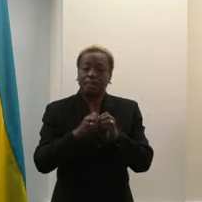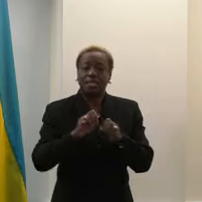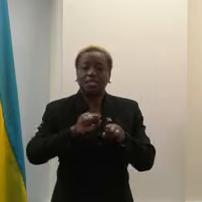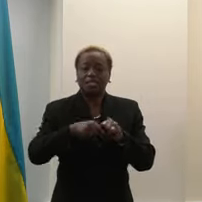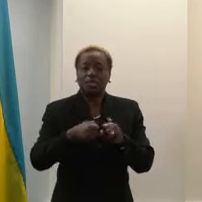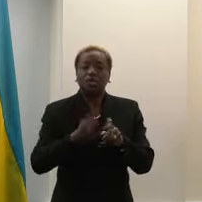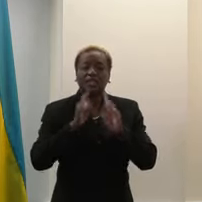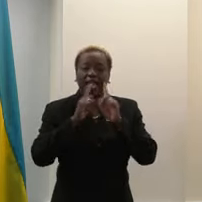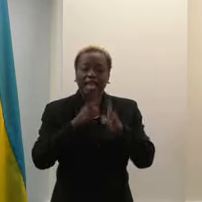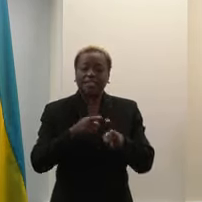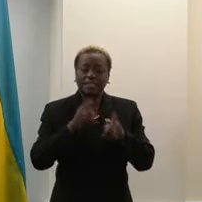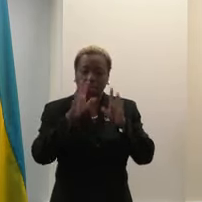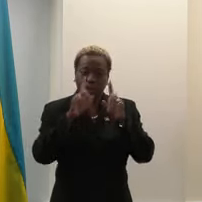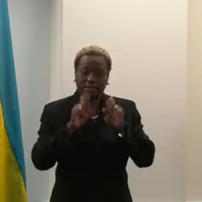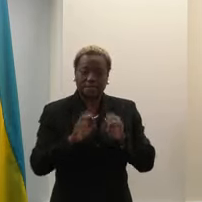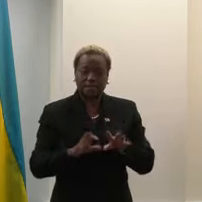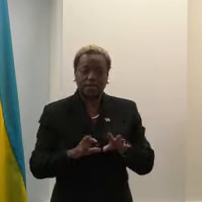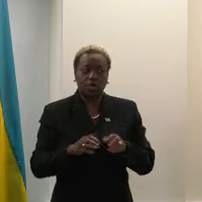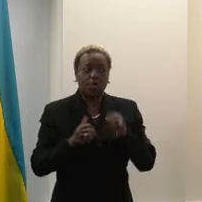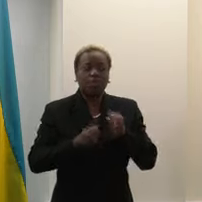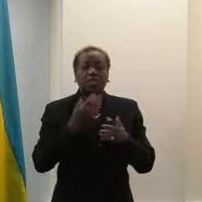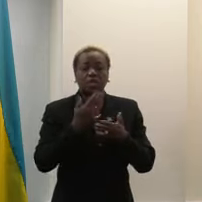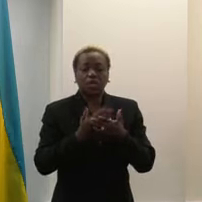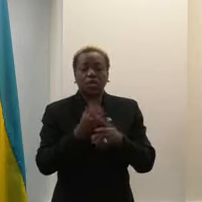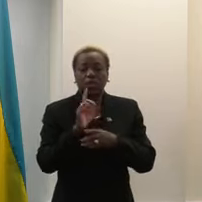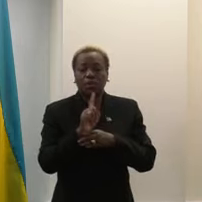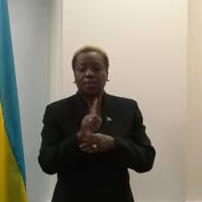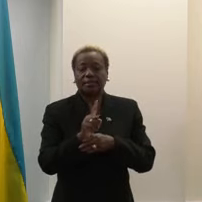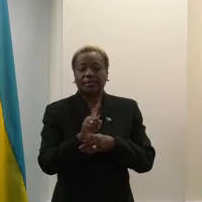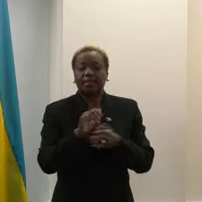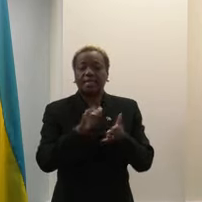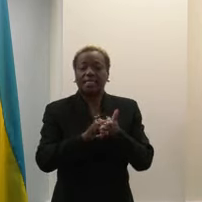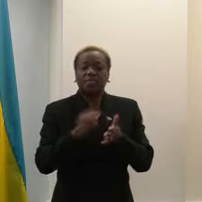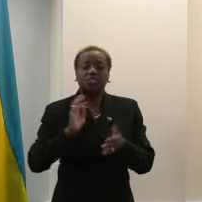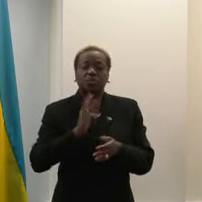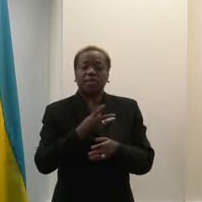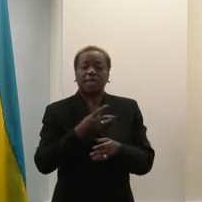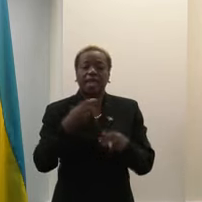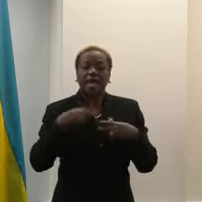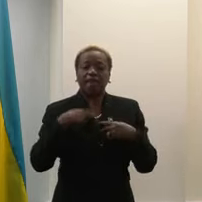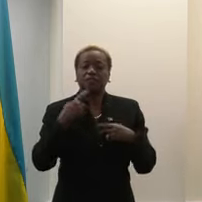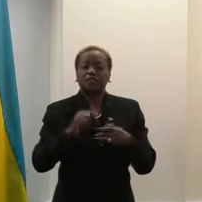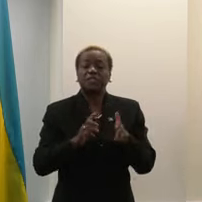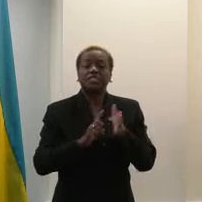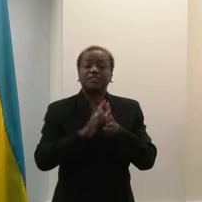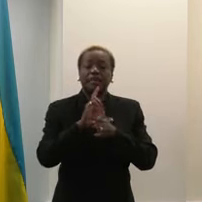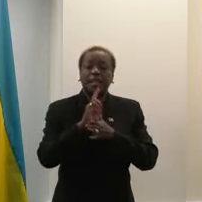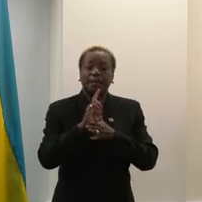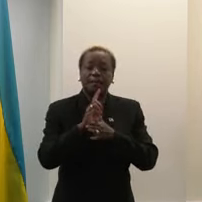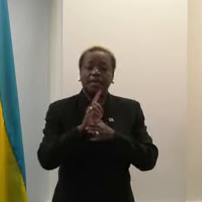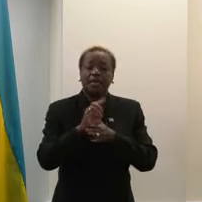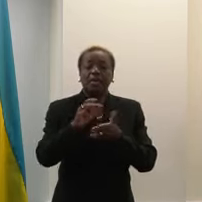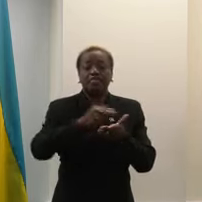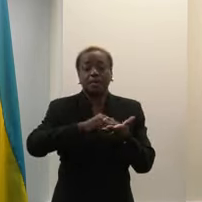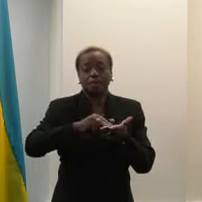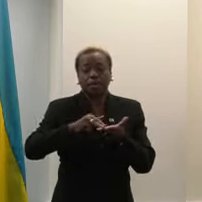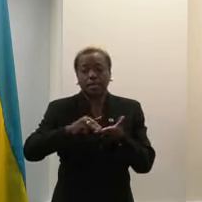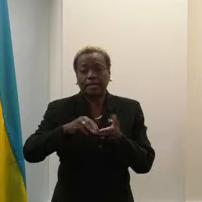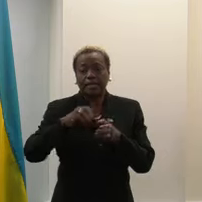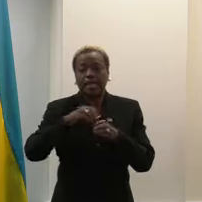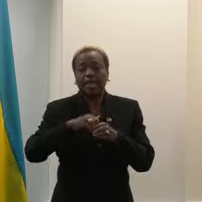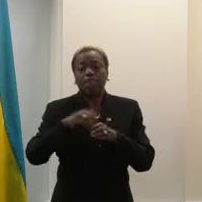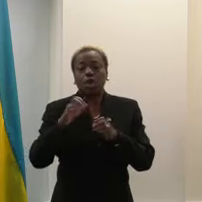your question, which is a good one, that we have to develop the model in the context of